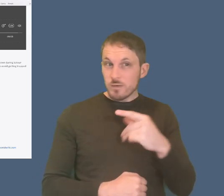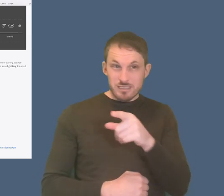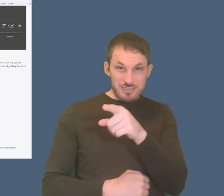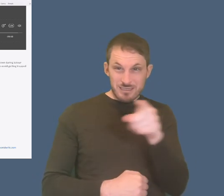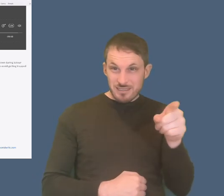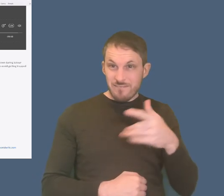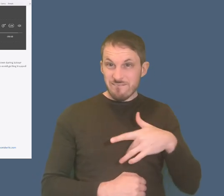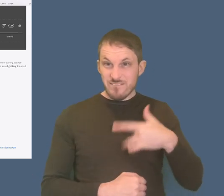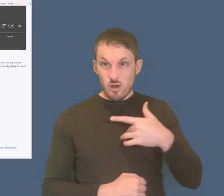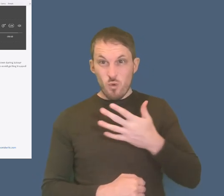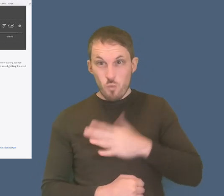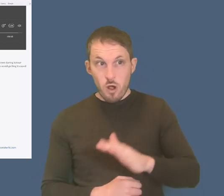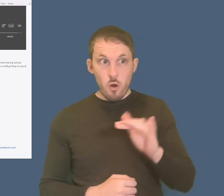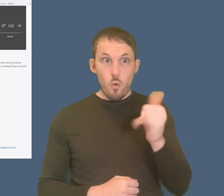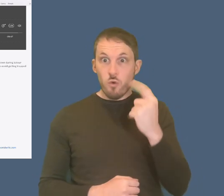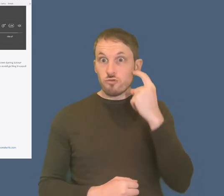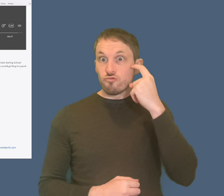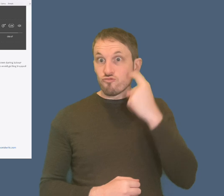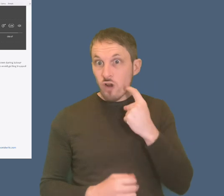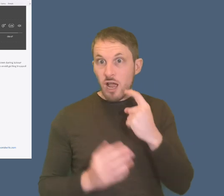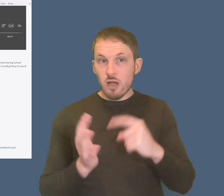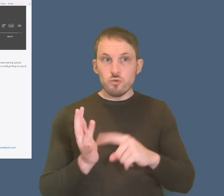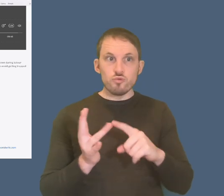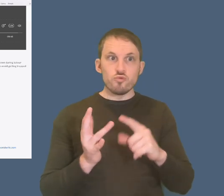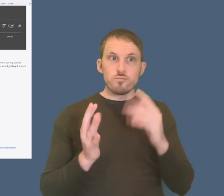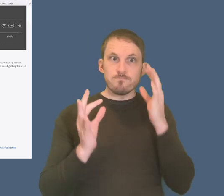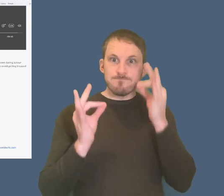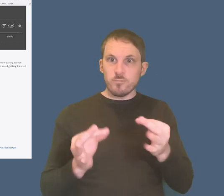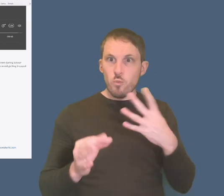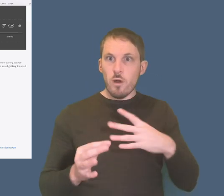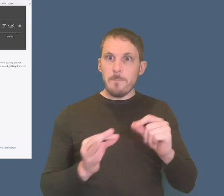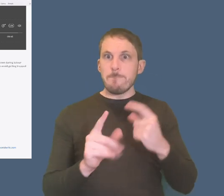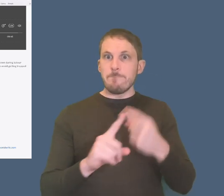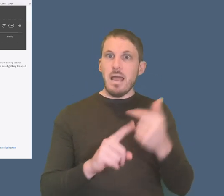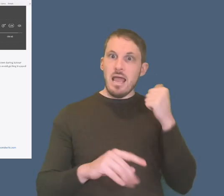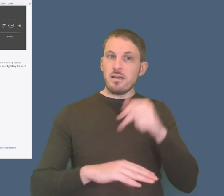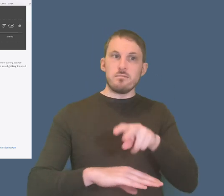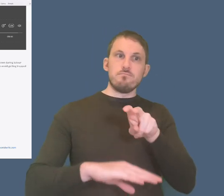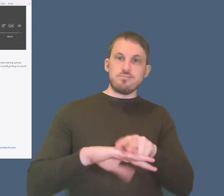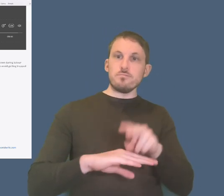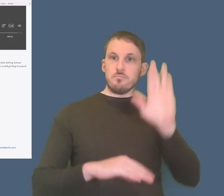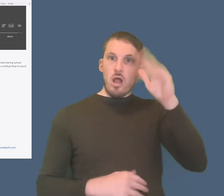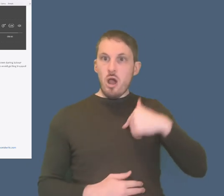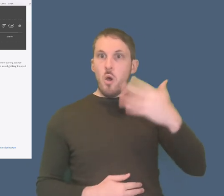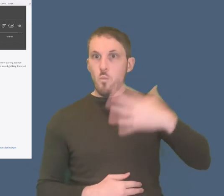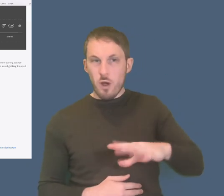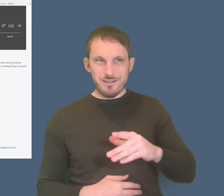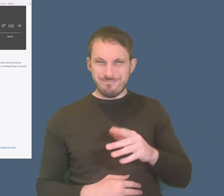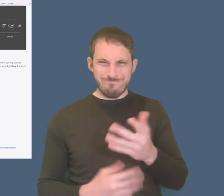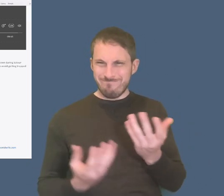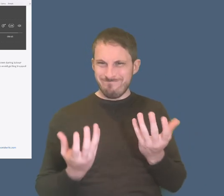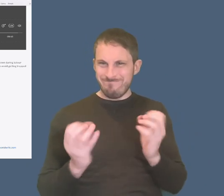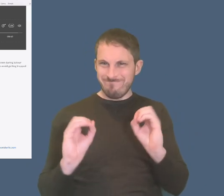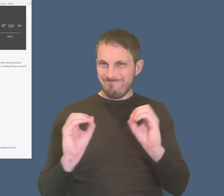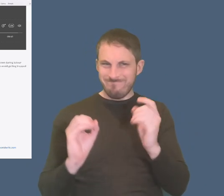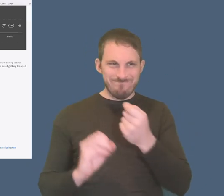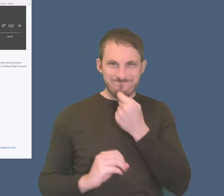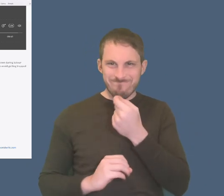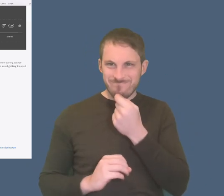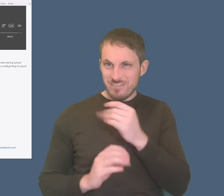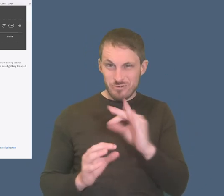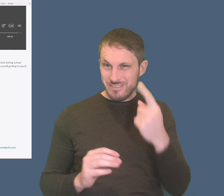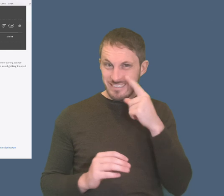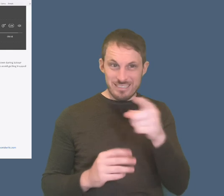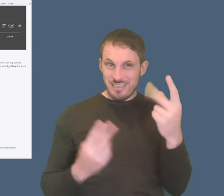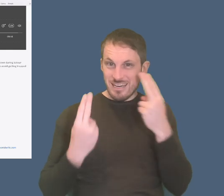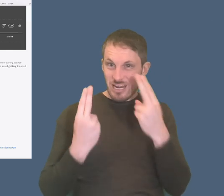or try to get into a position where they are lying down on their back during labour and birth. I just don't see women doing that.